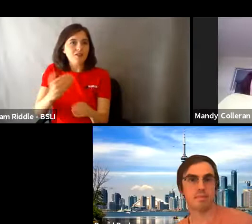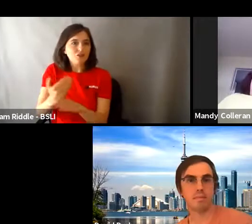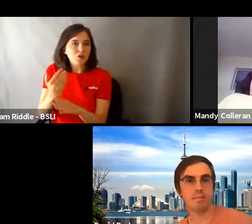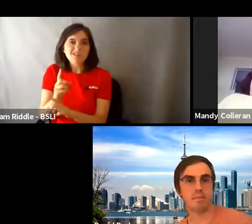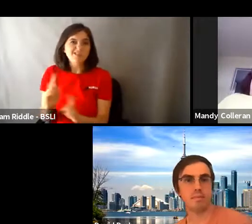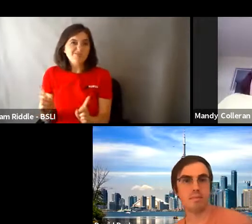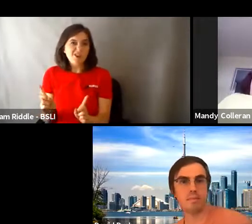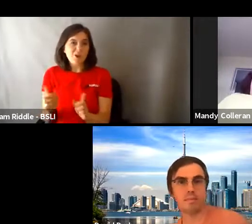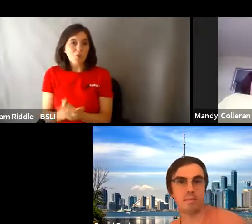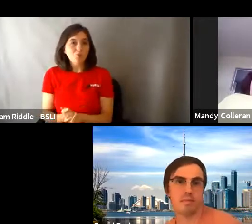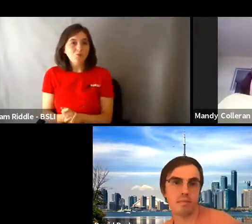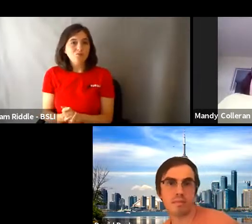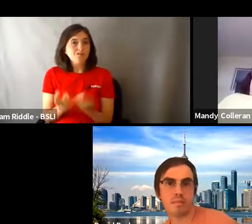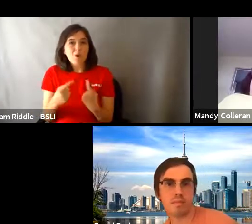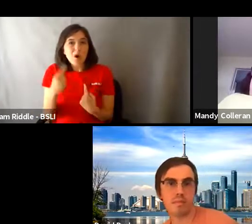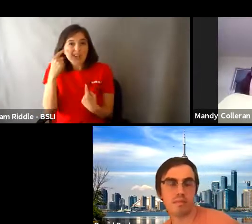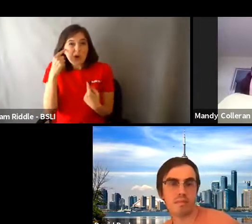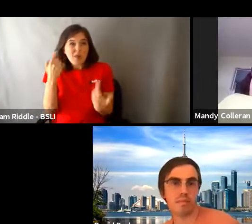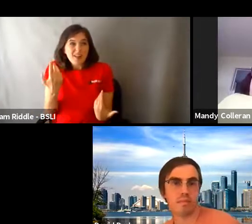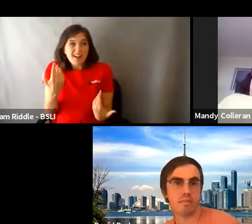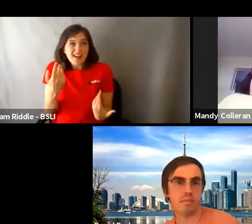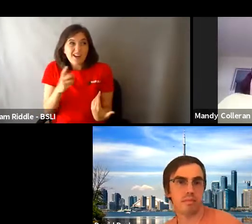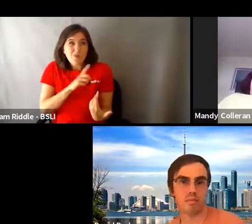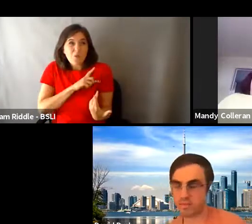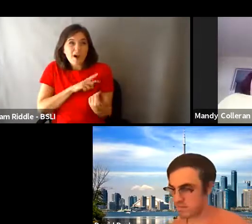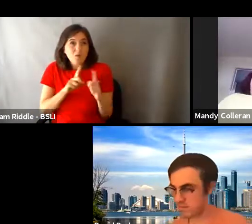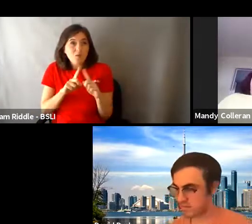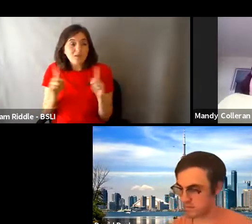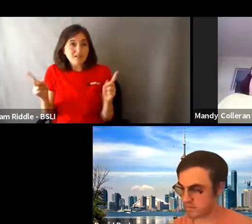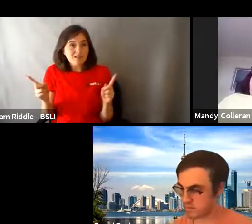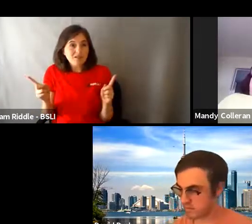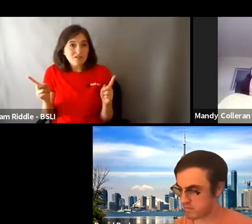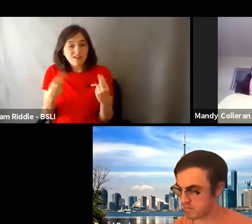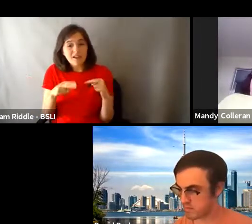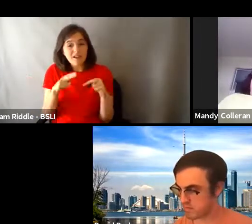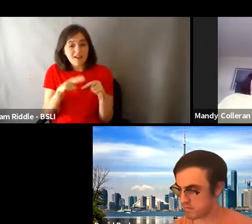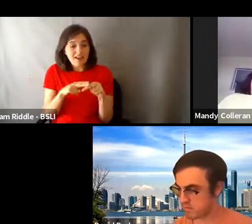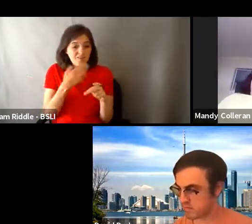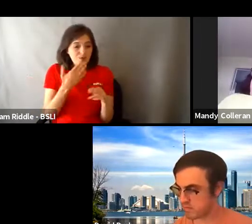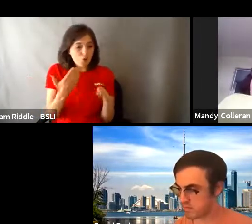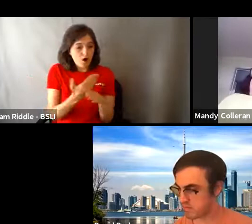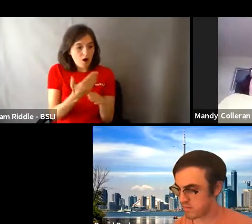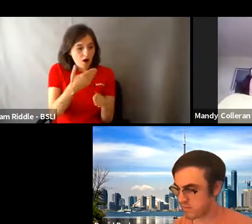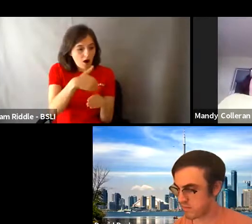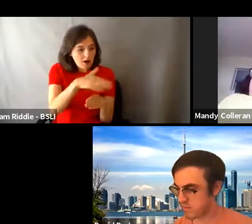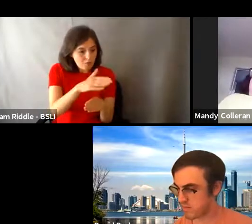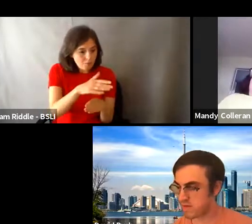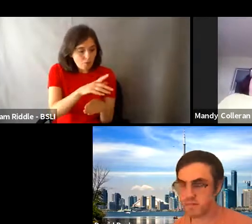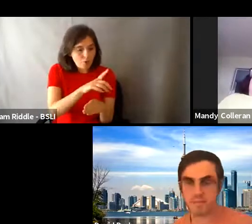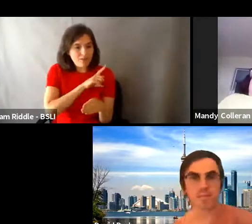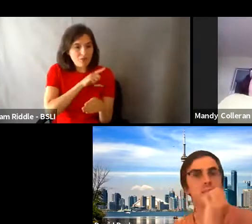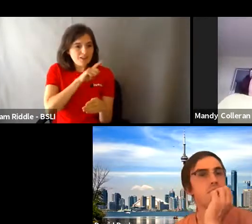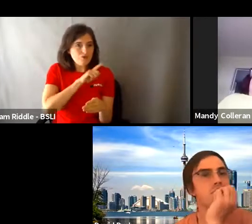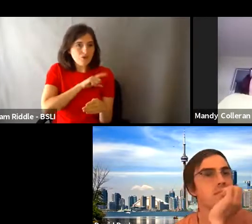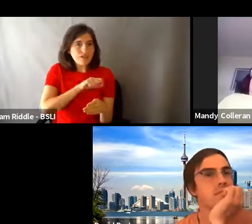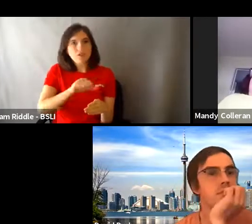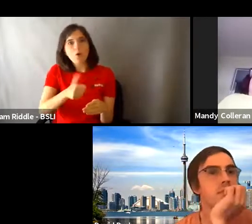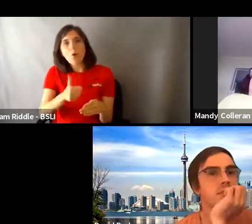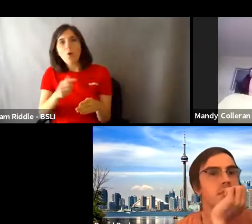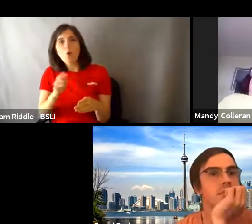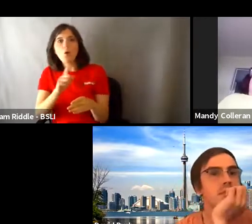So I don't know why that would be different. Why, if you're unemployed for one reason or another, it's probably the same kind